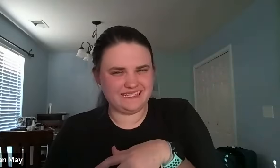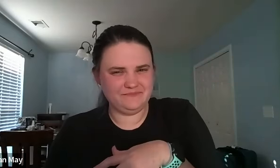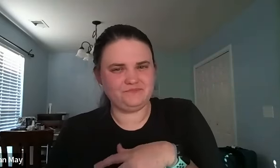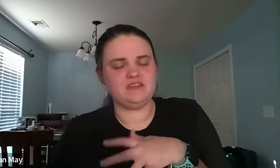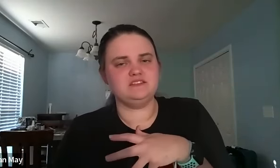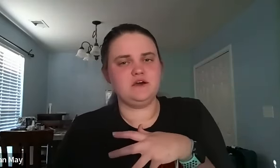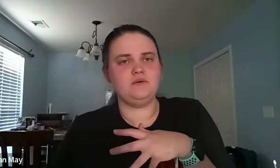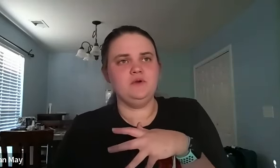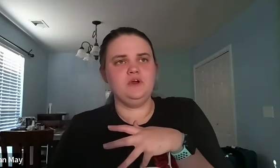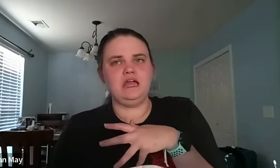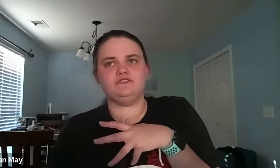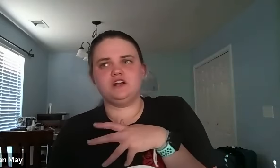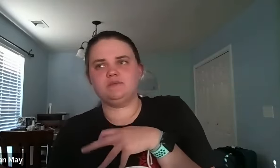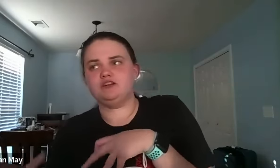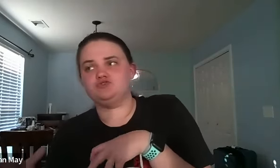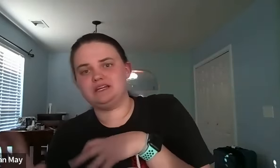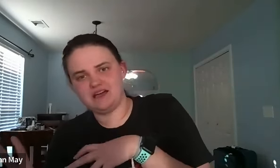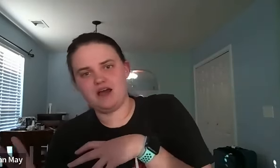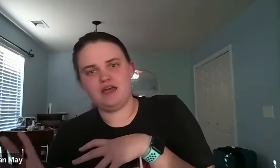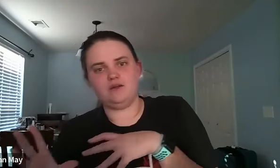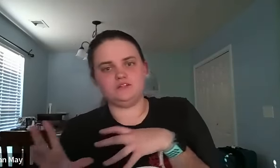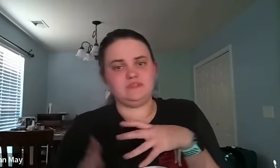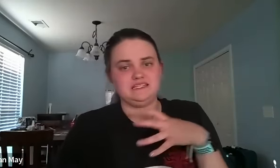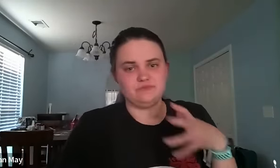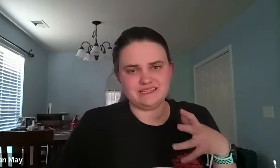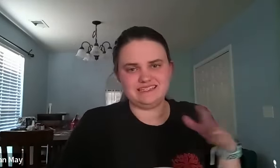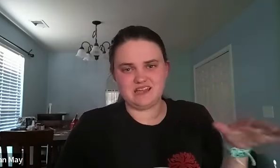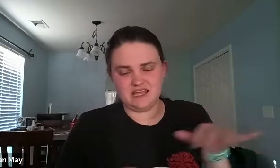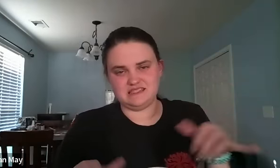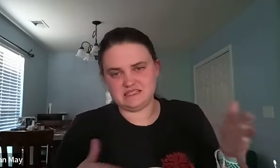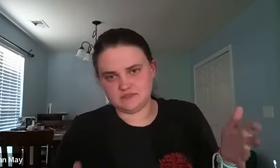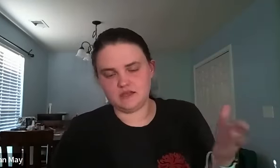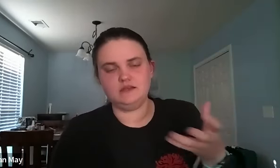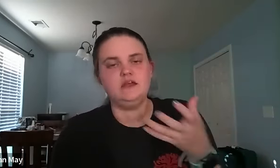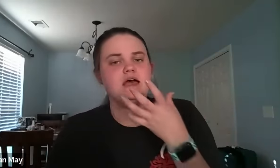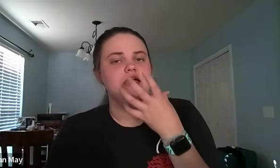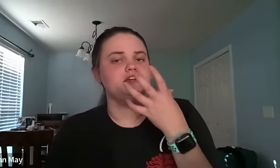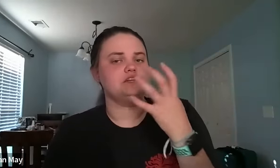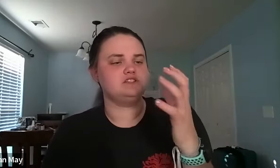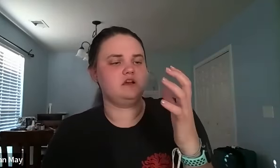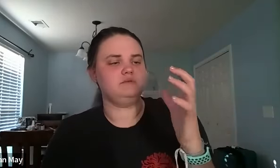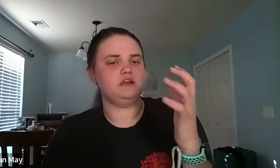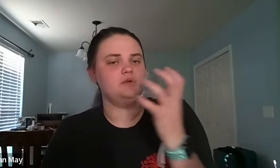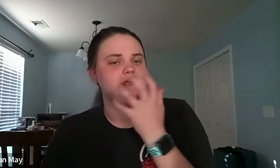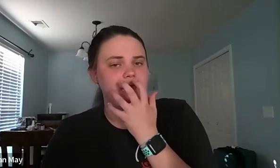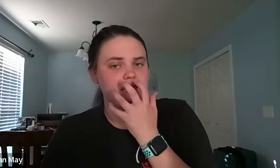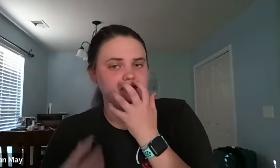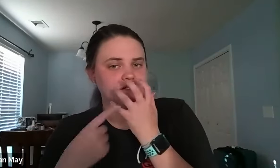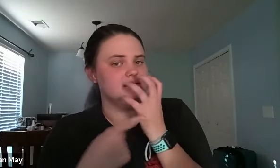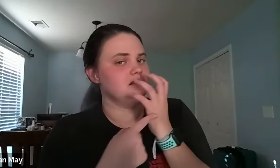spicy. So if you're talking about a drink is hot or something is spicy, it's the same sign. And you're gonna start with that open hand kind